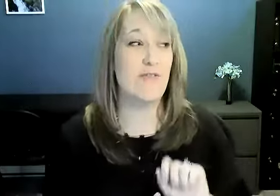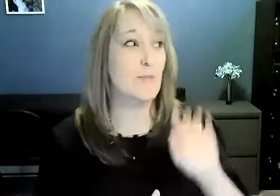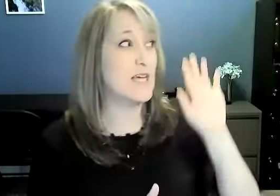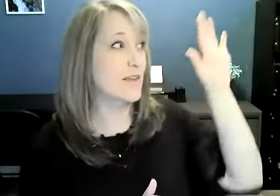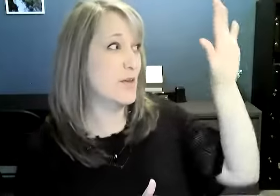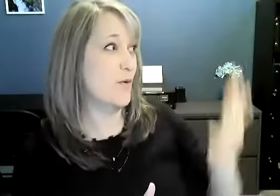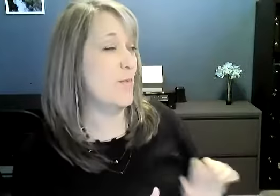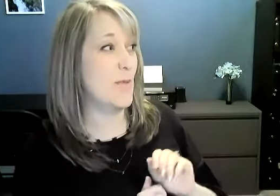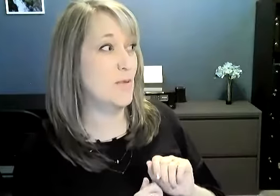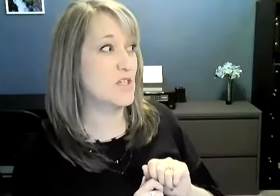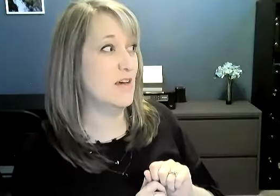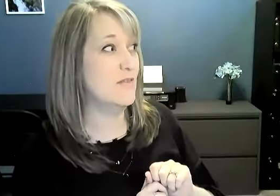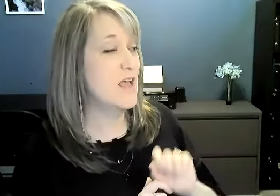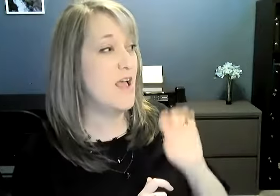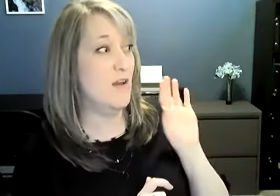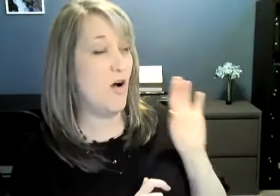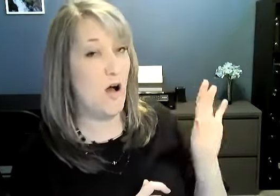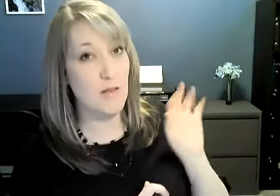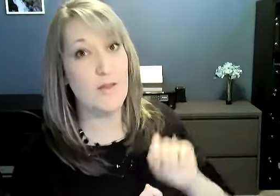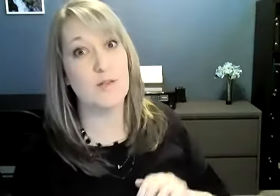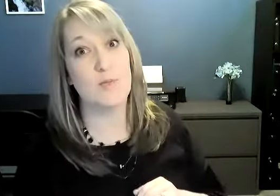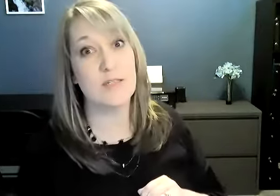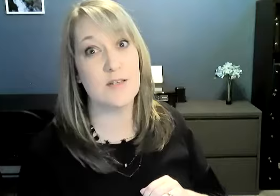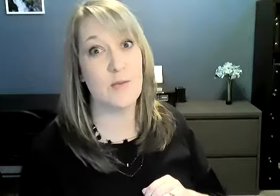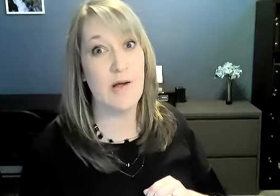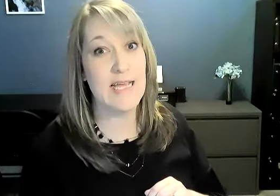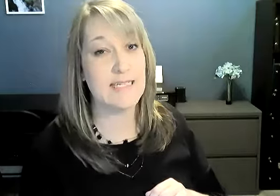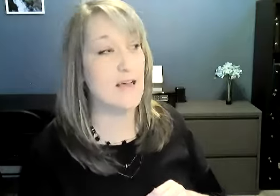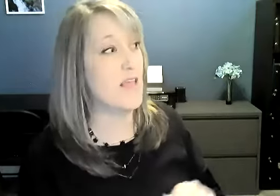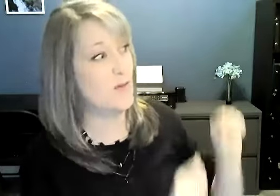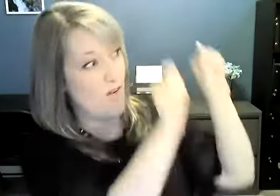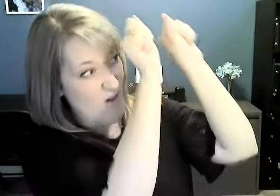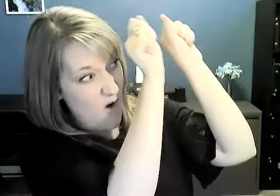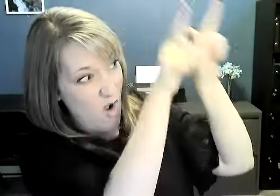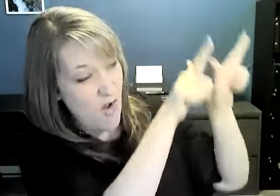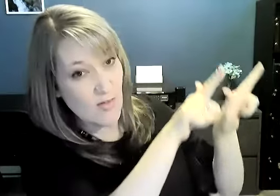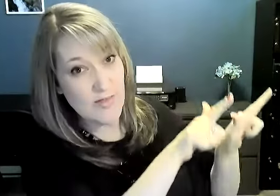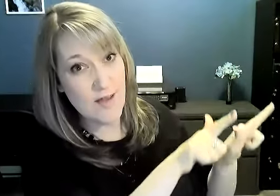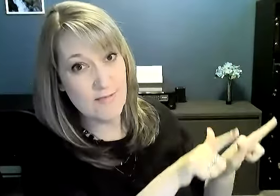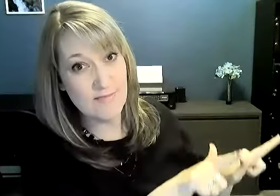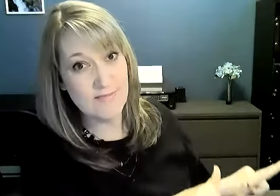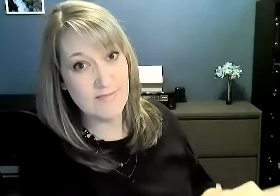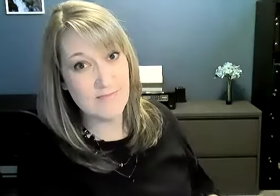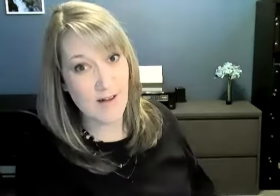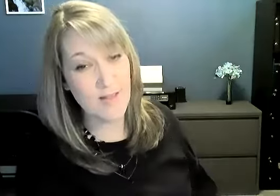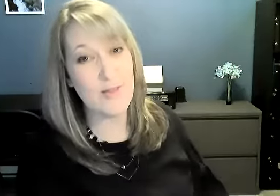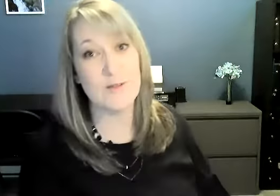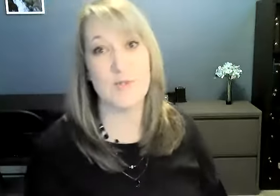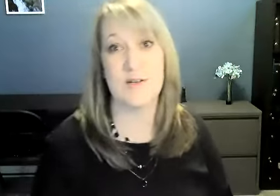I'm telling you about my bookshelf and all of those books are about ASL, I would go all of them, all of those books over